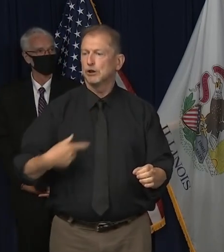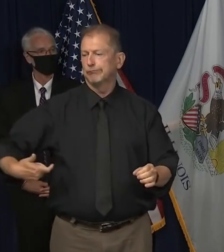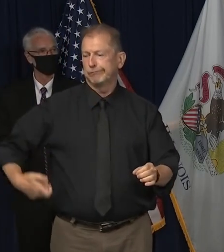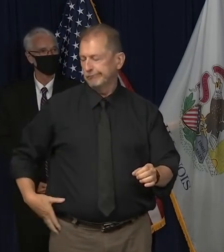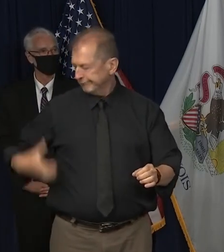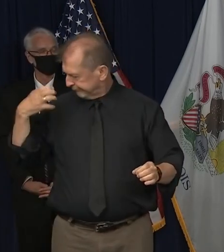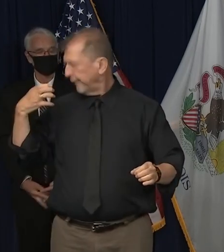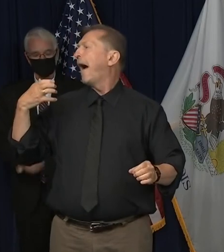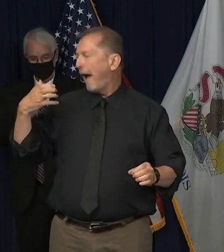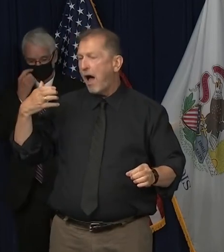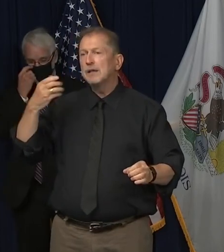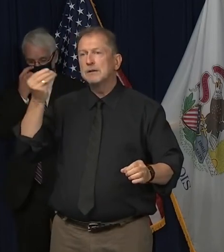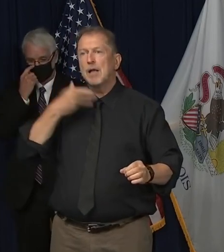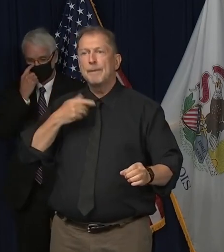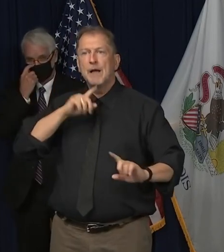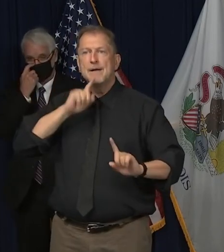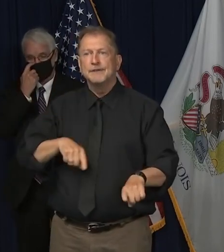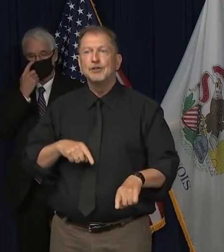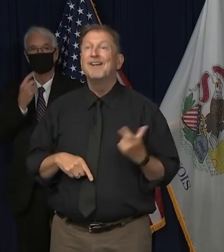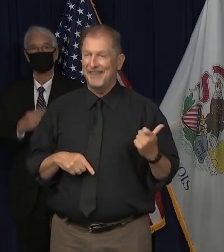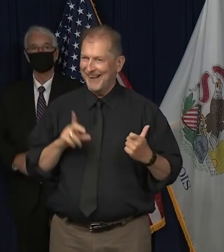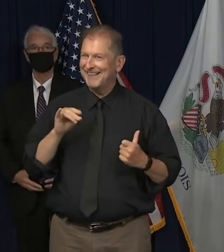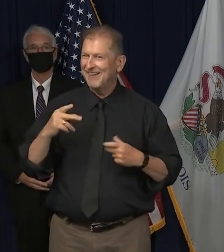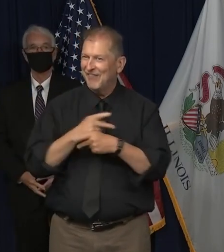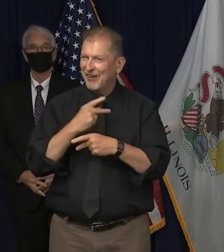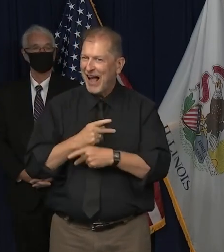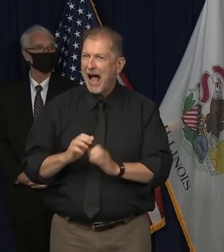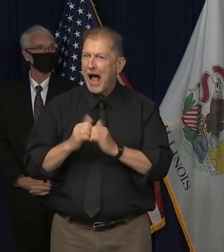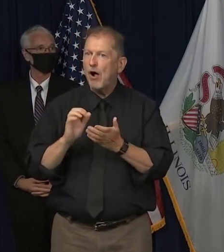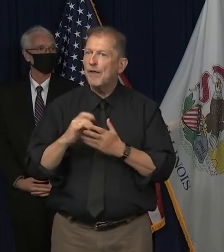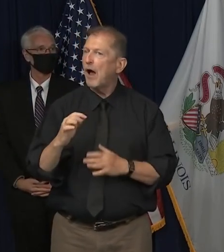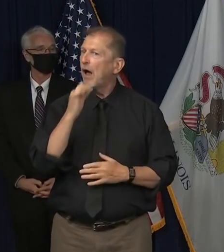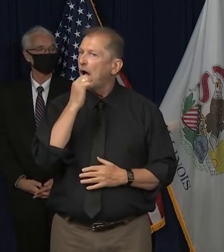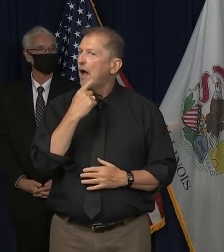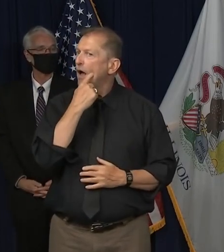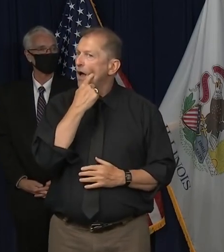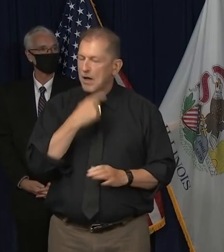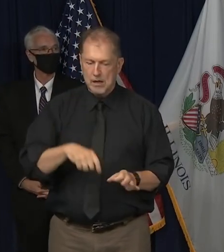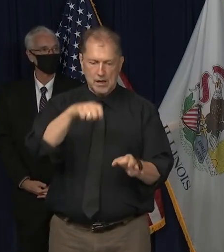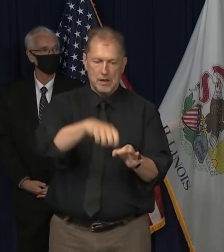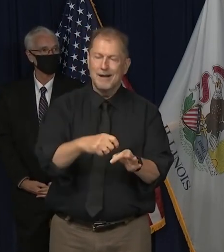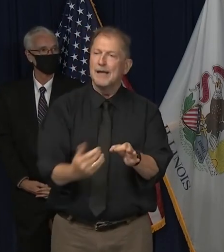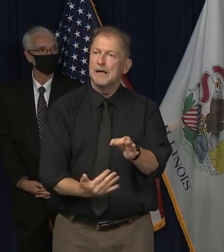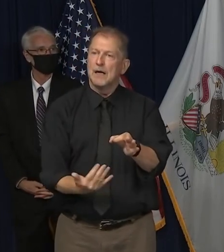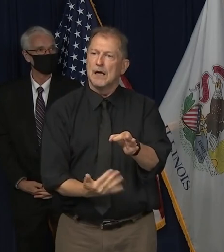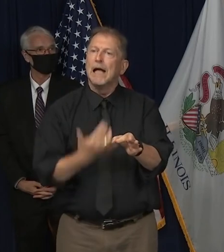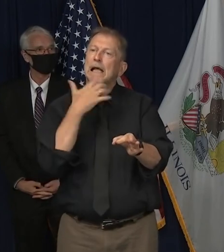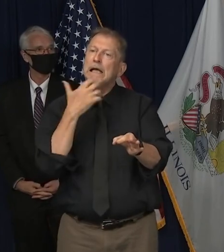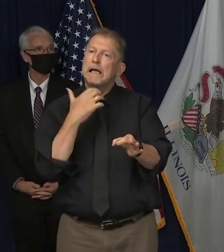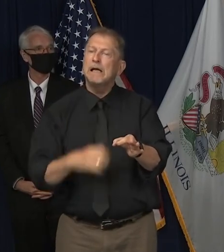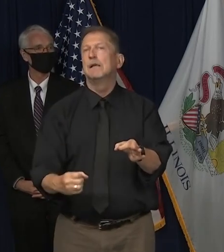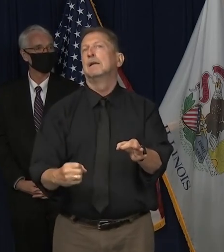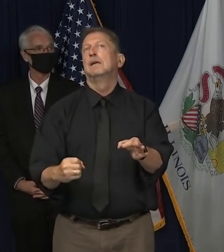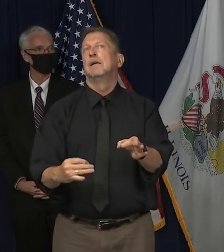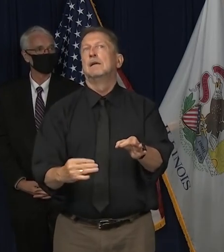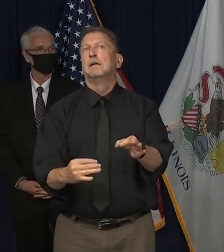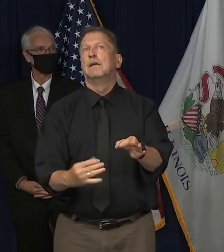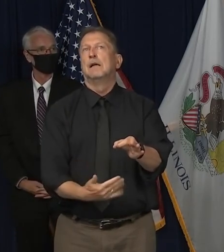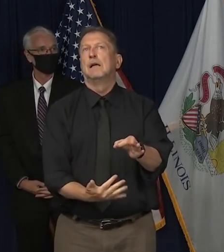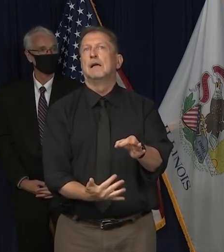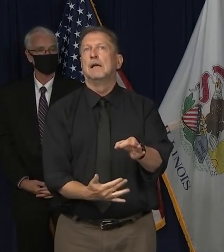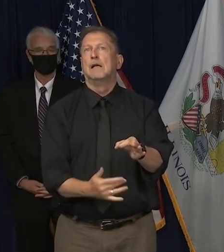team discovered such a methodology in which saliva can be heated for a period of time and then